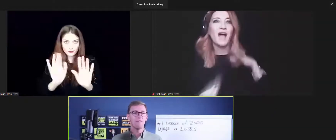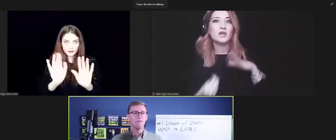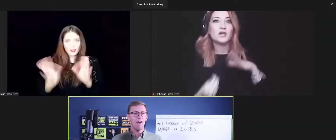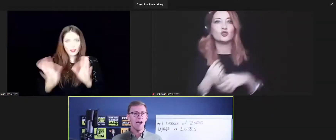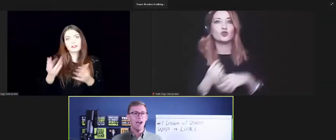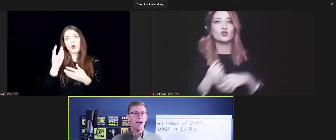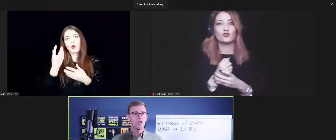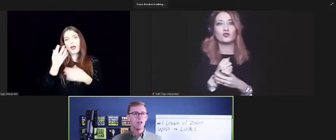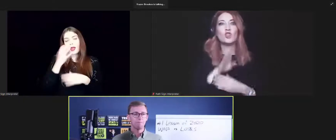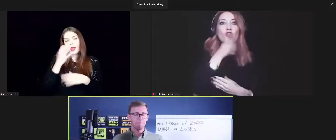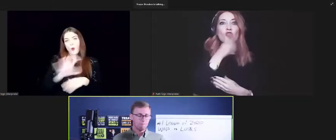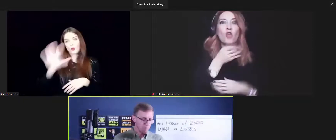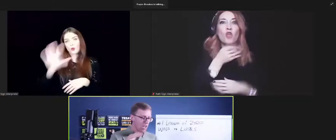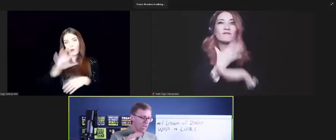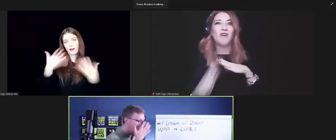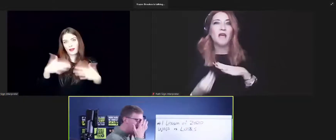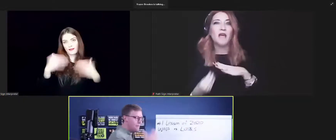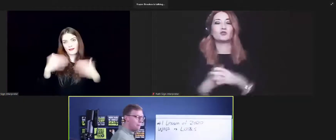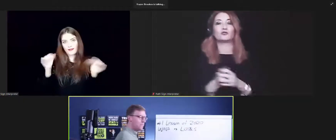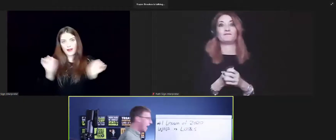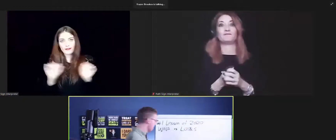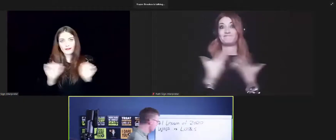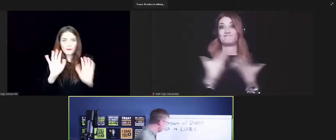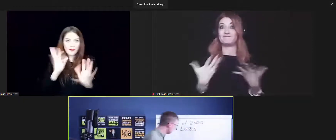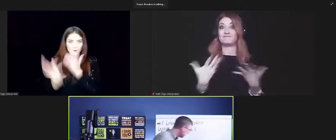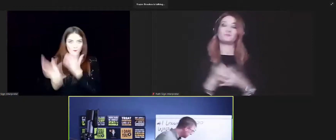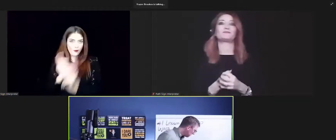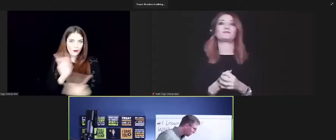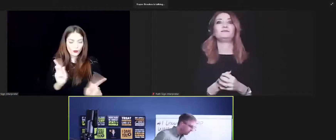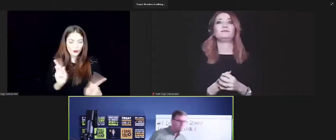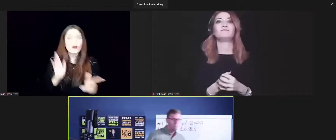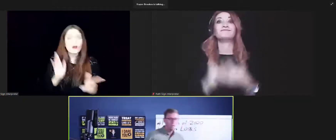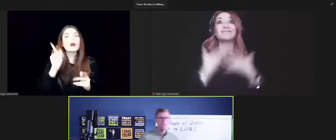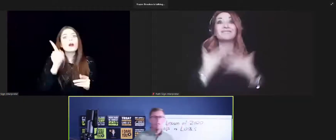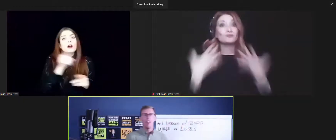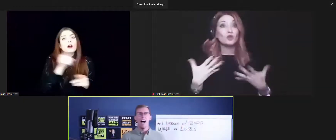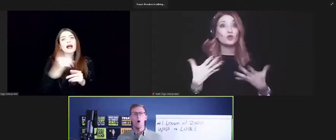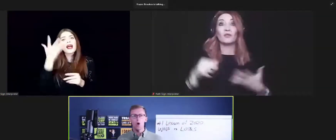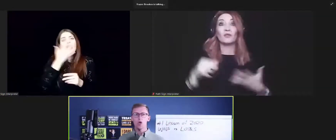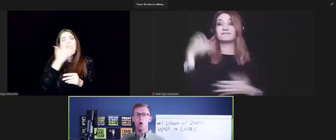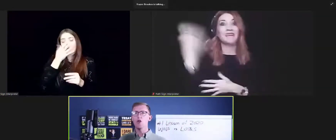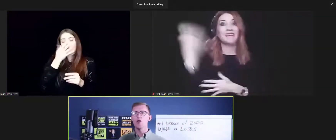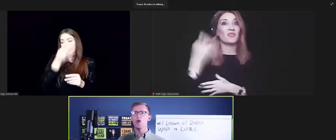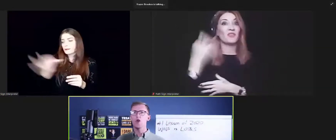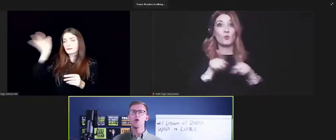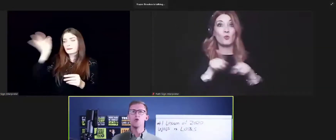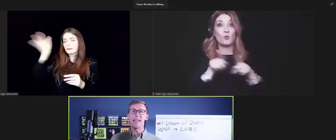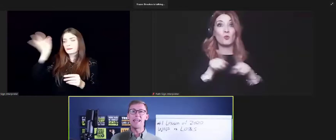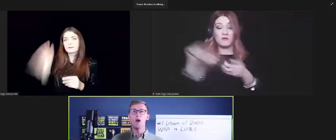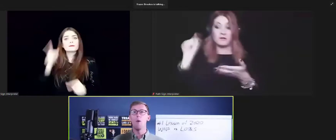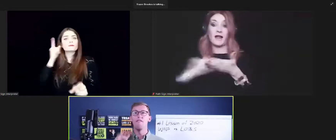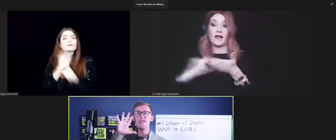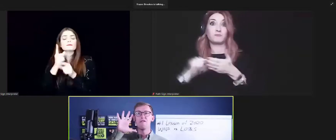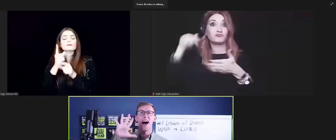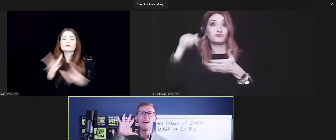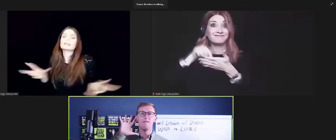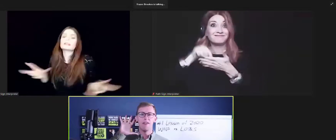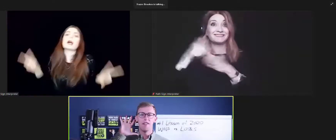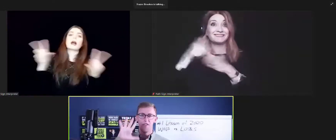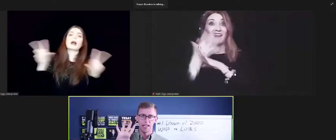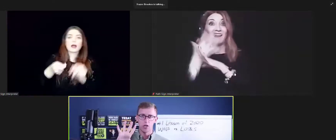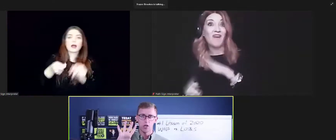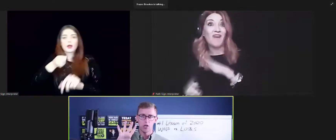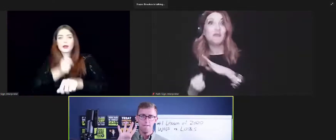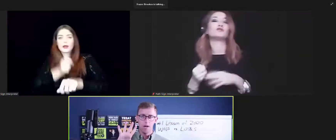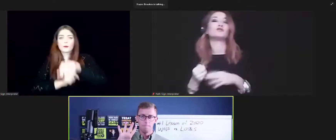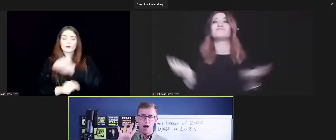again from fresh. All right. Now, I also want you to make note of these 5